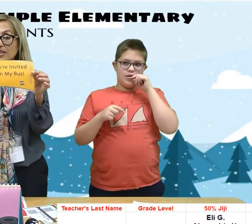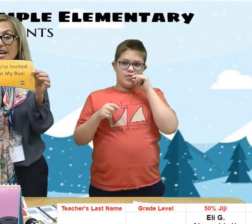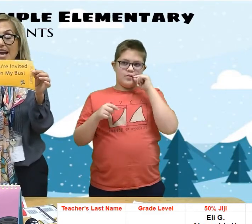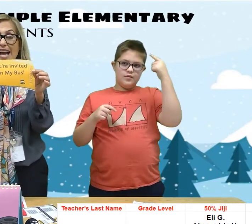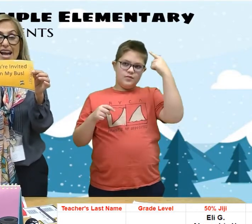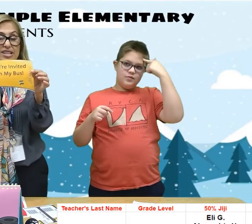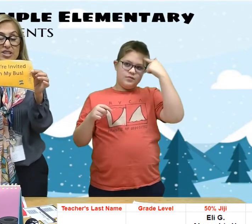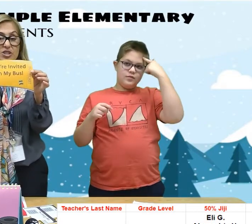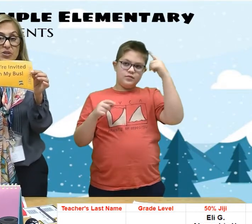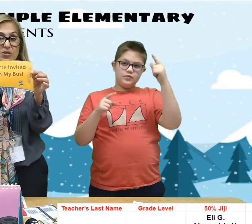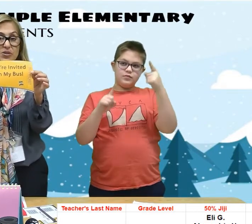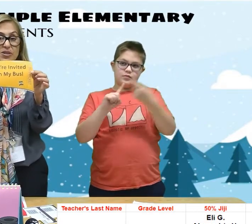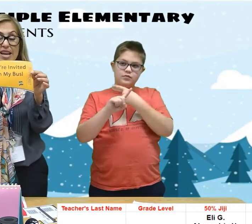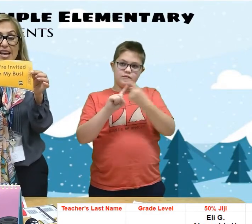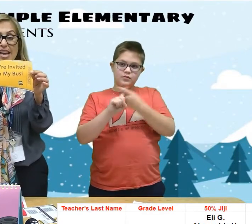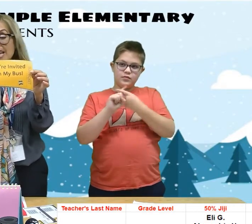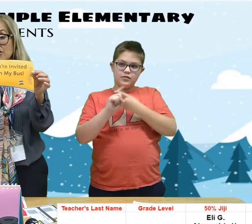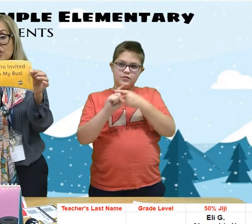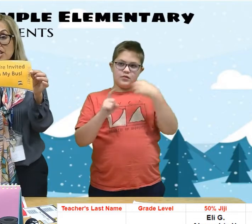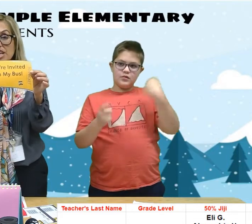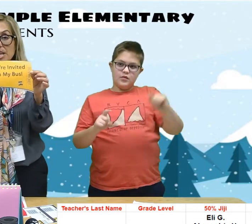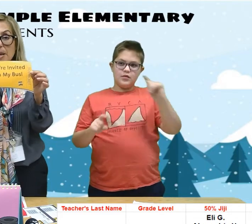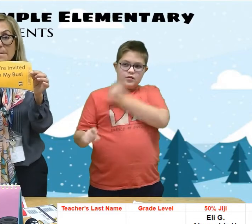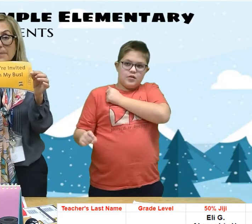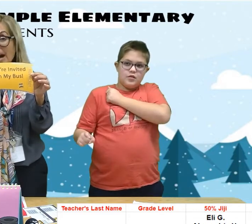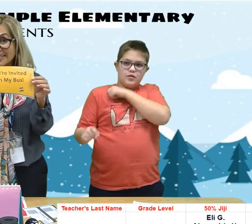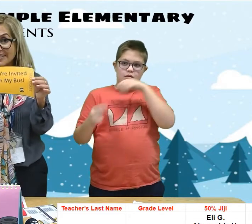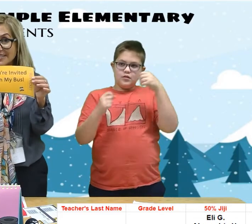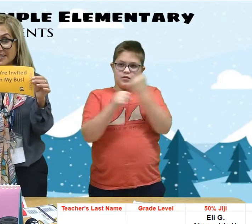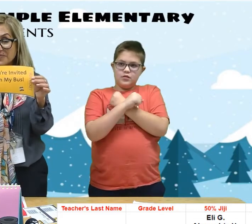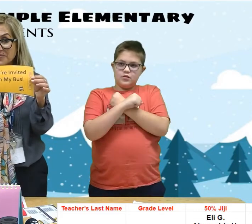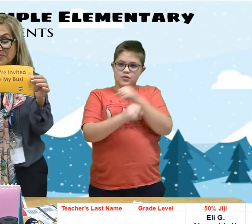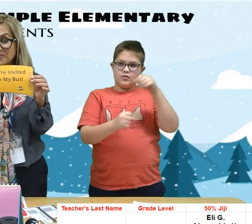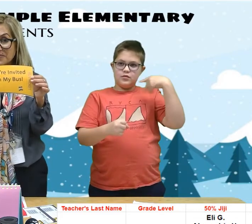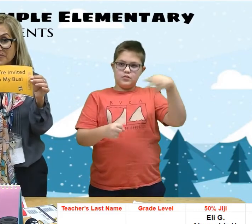mental attitude energy bus.